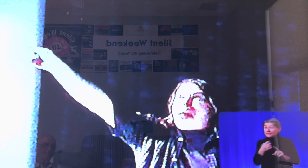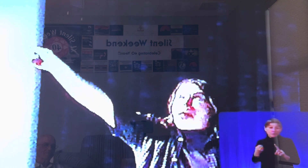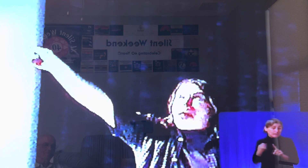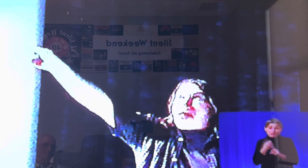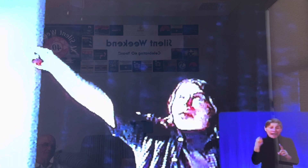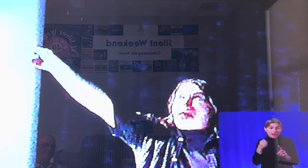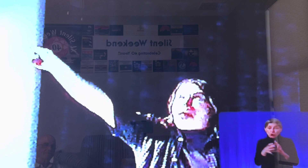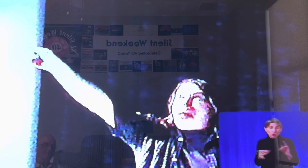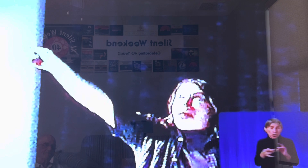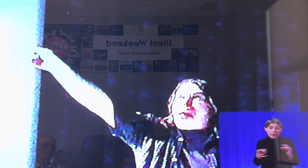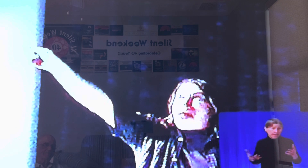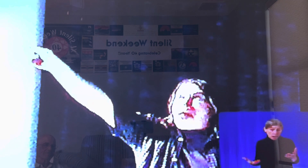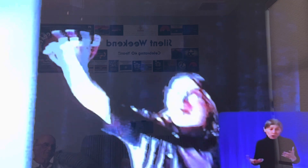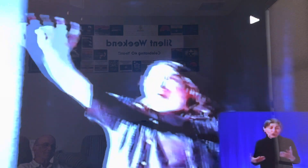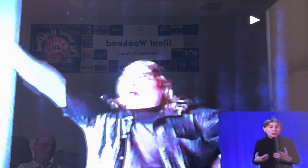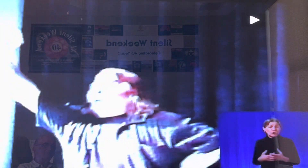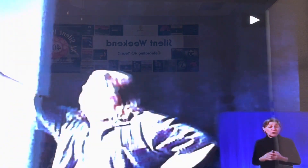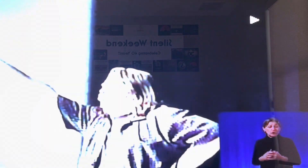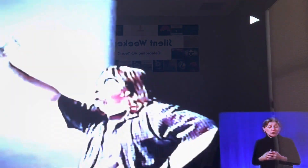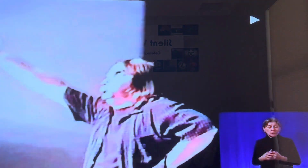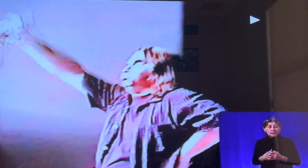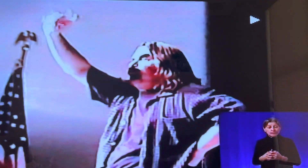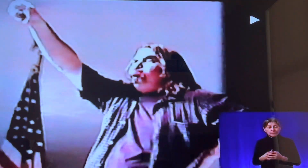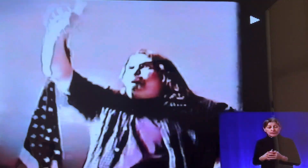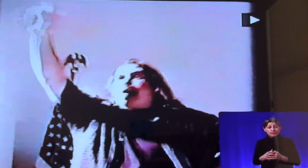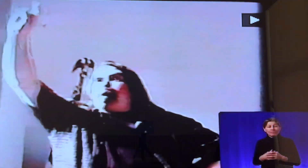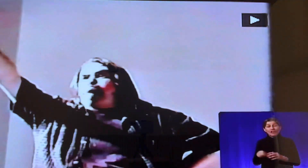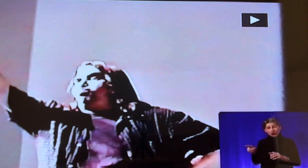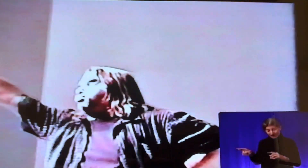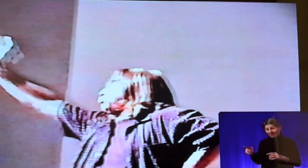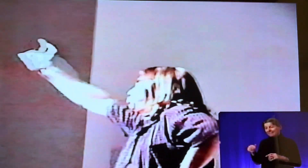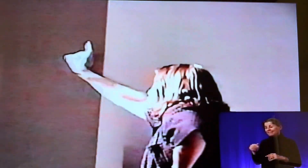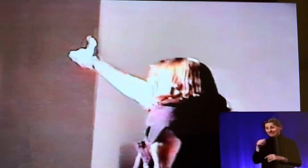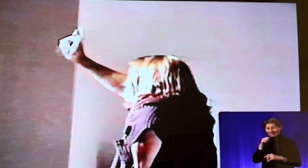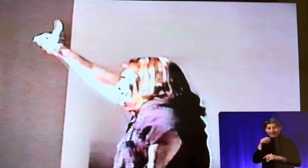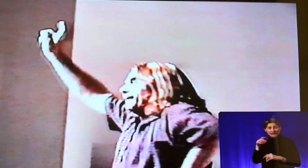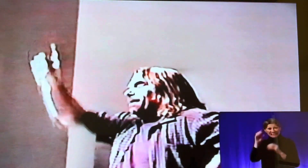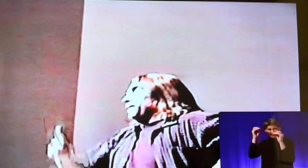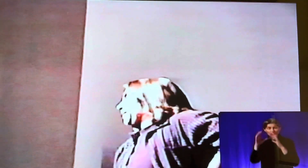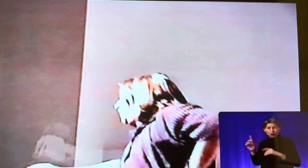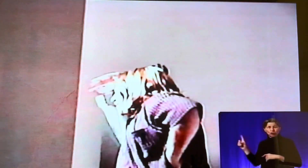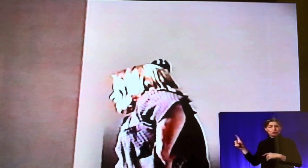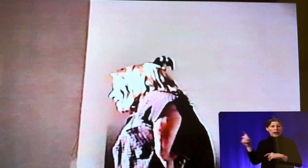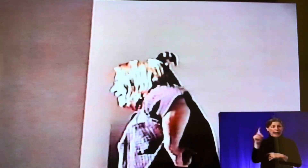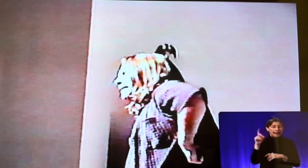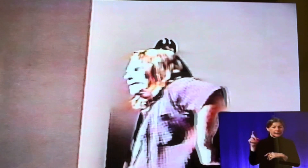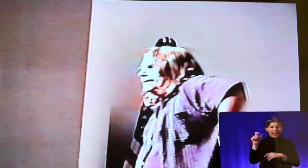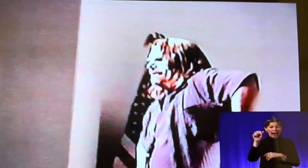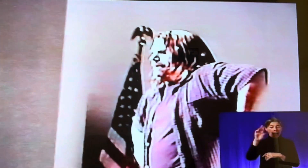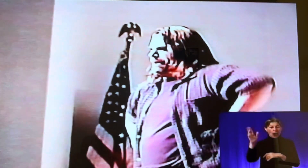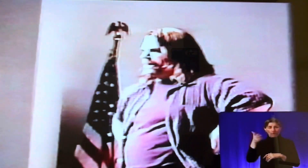the story. So she sprays some kind of air freshener. Now she puts that air freshener